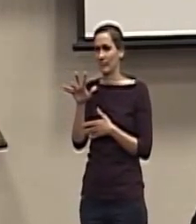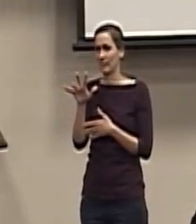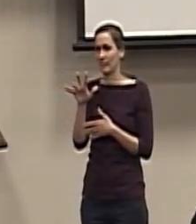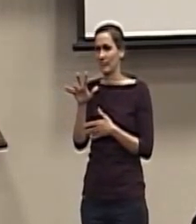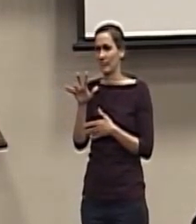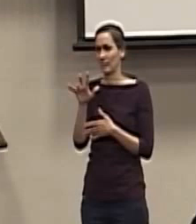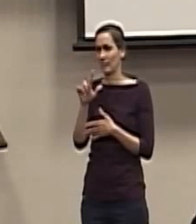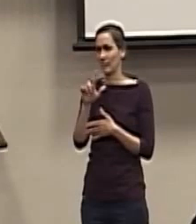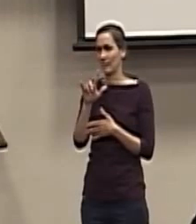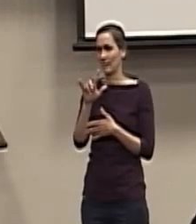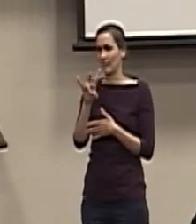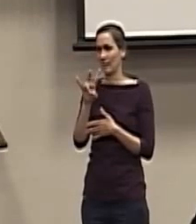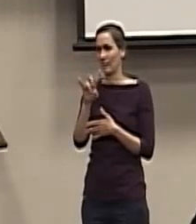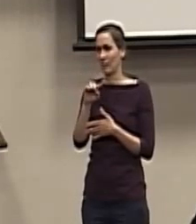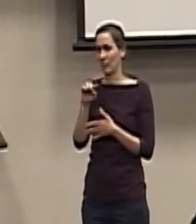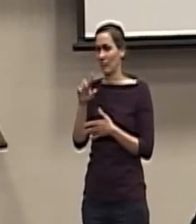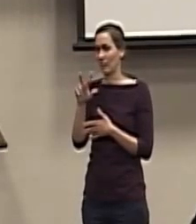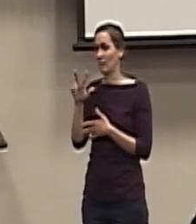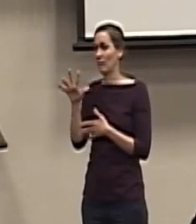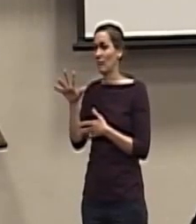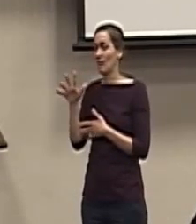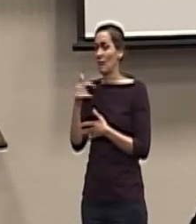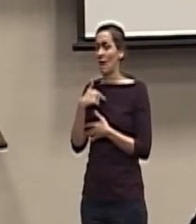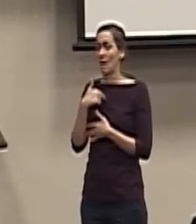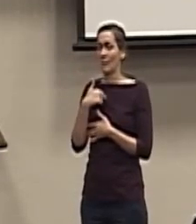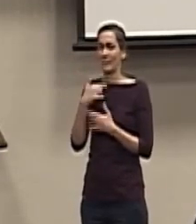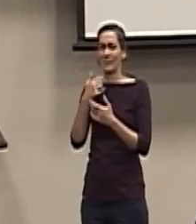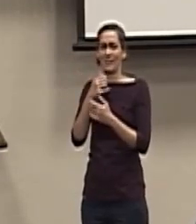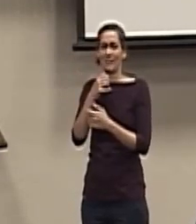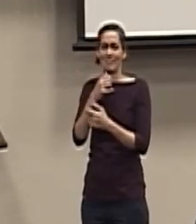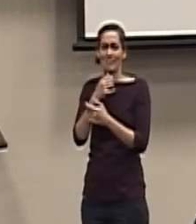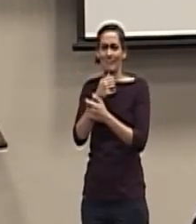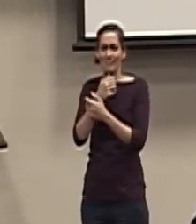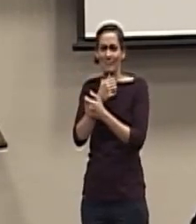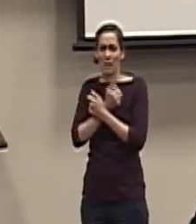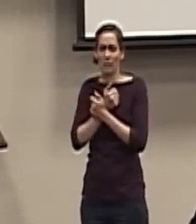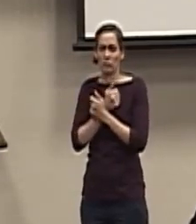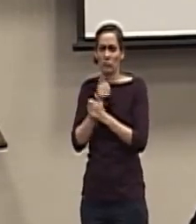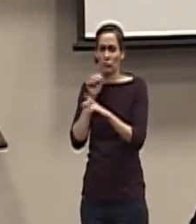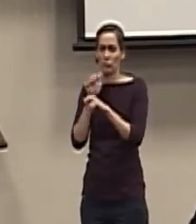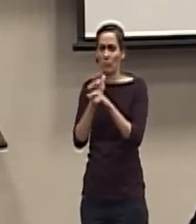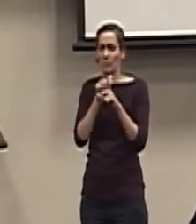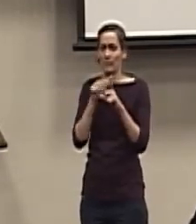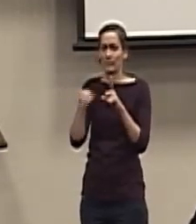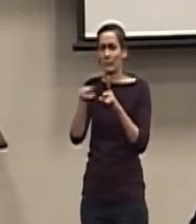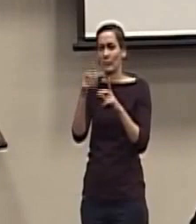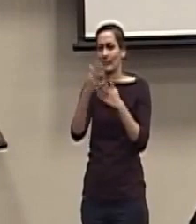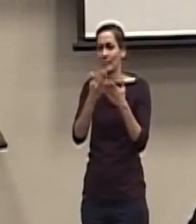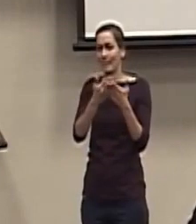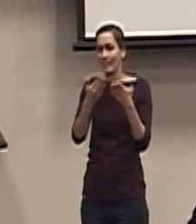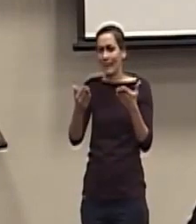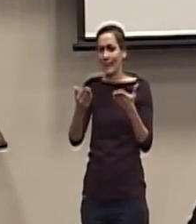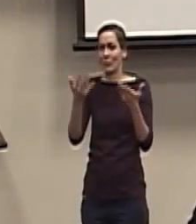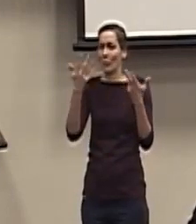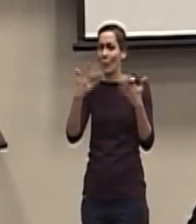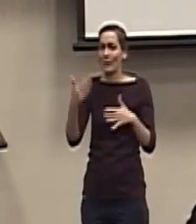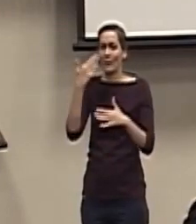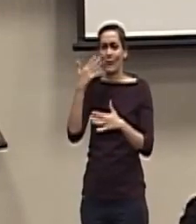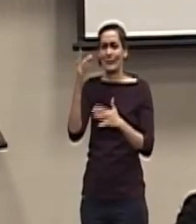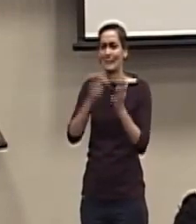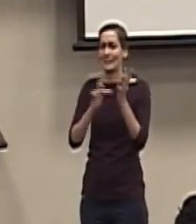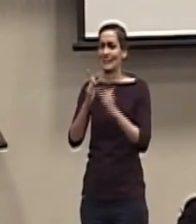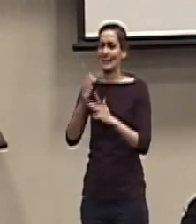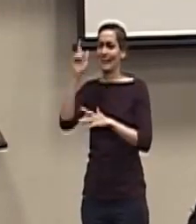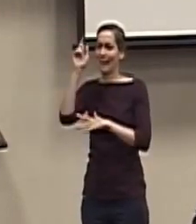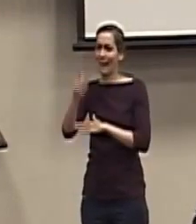love to. I'd love to take the time just to remind you of some things you already know. Jesus had to go through Samaria.